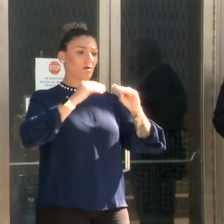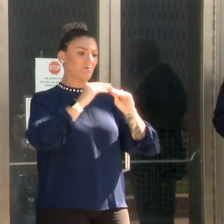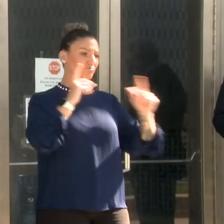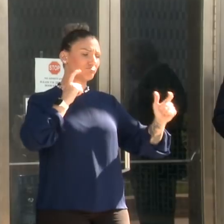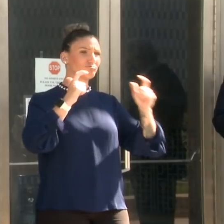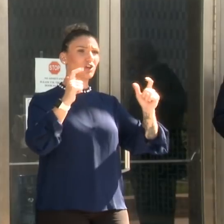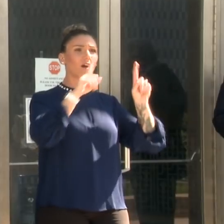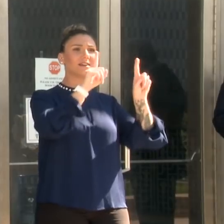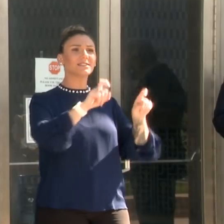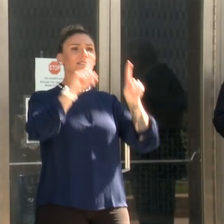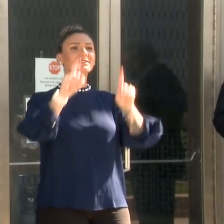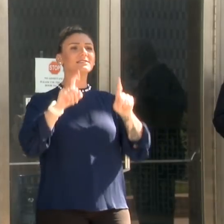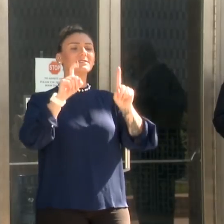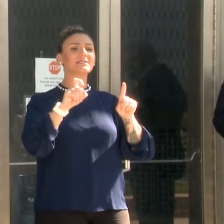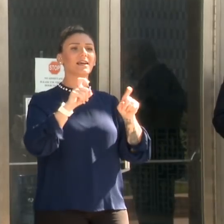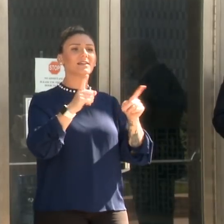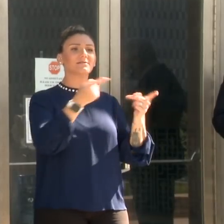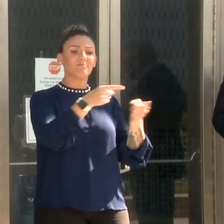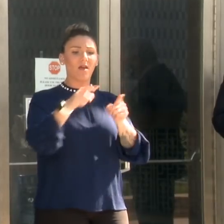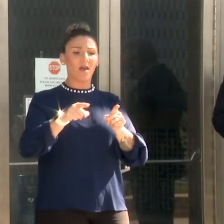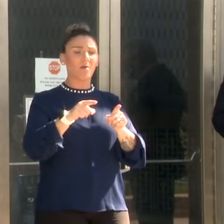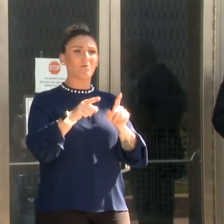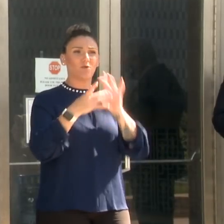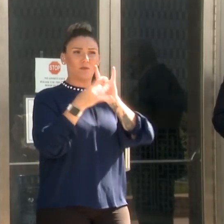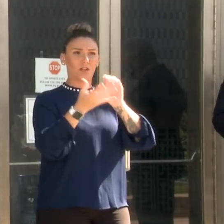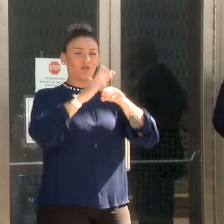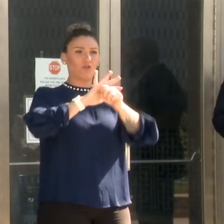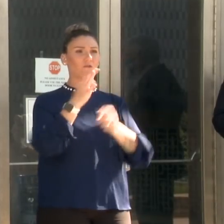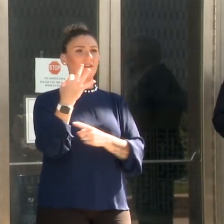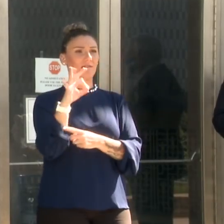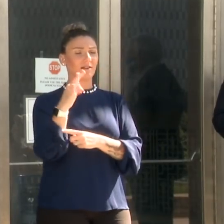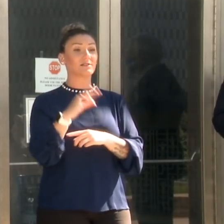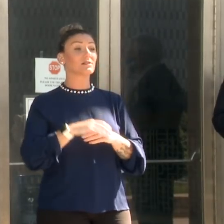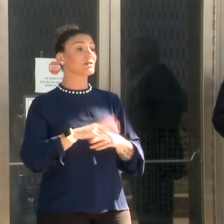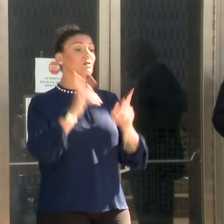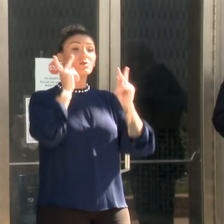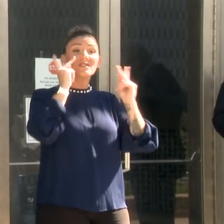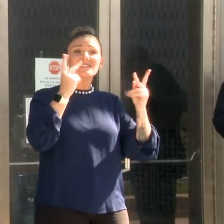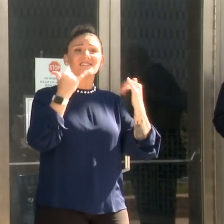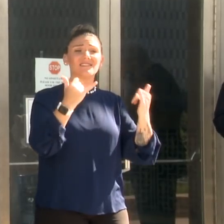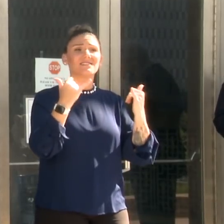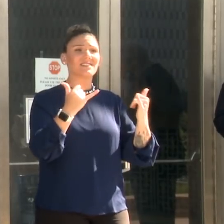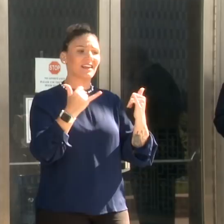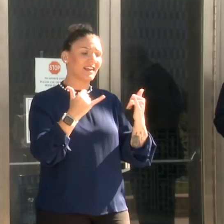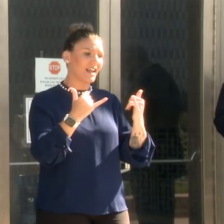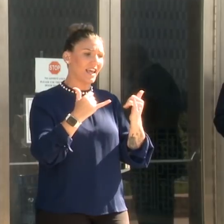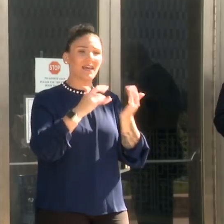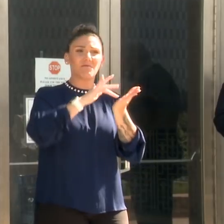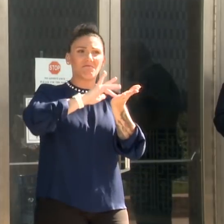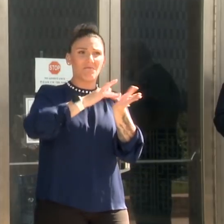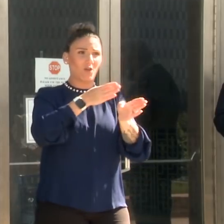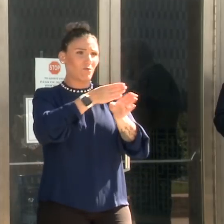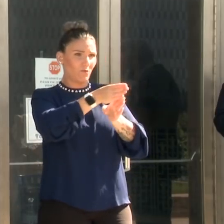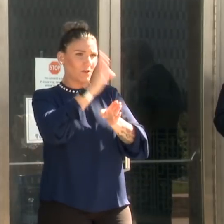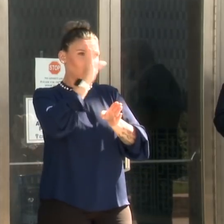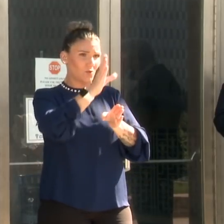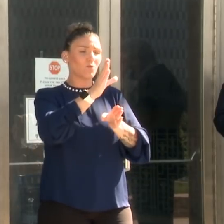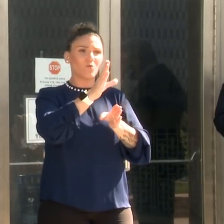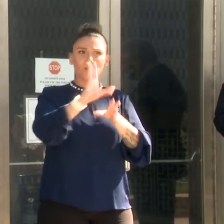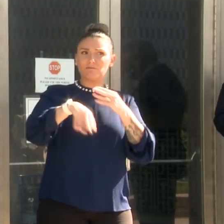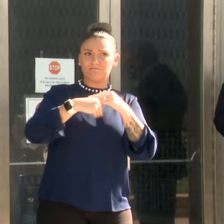large-scale testing events as we deal with COVID-19. I think what you're seeing today, and I know the medical professionals will join me in